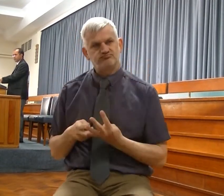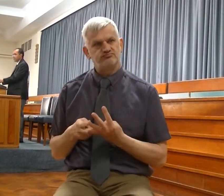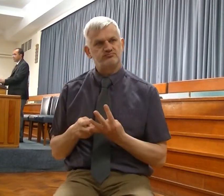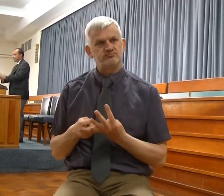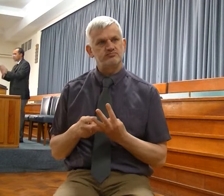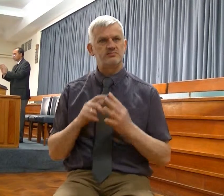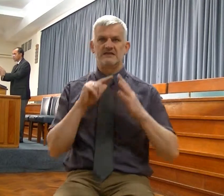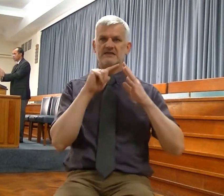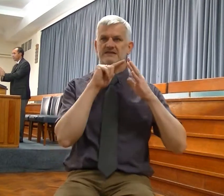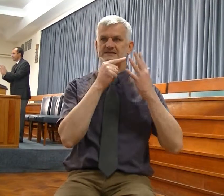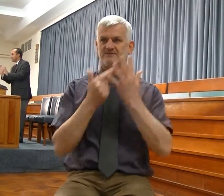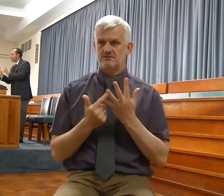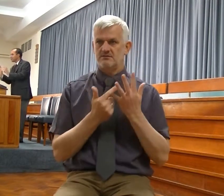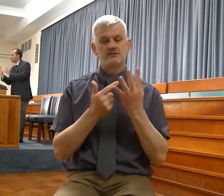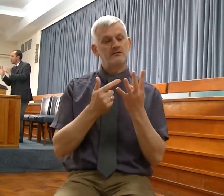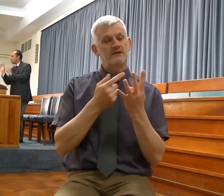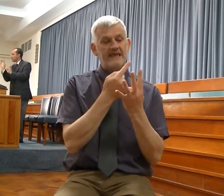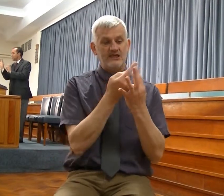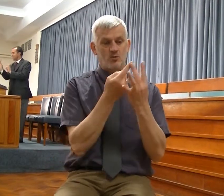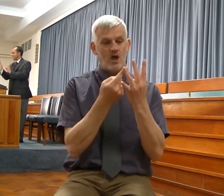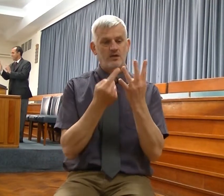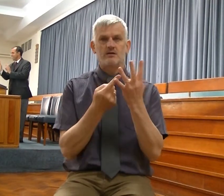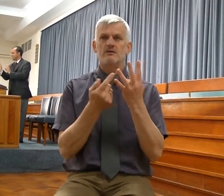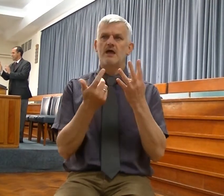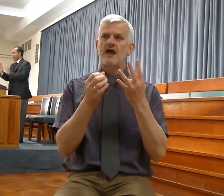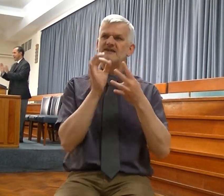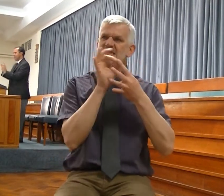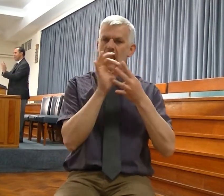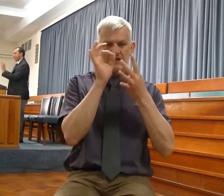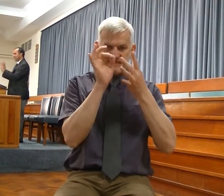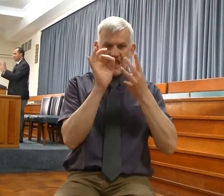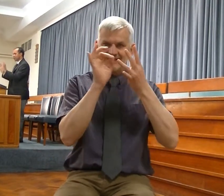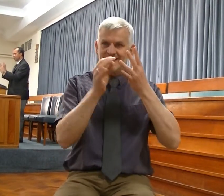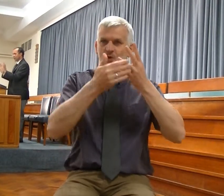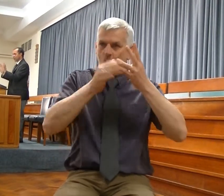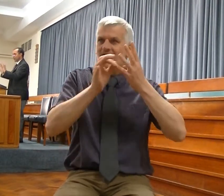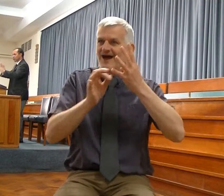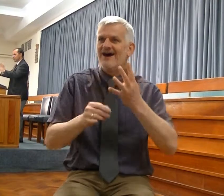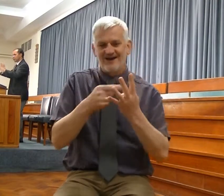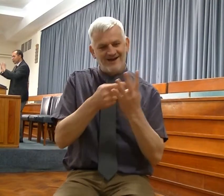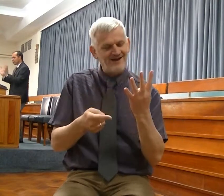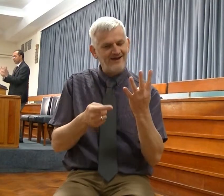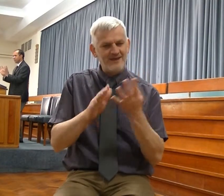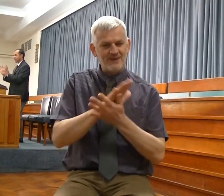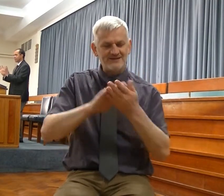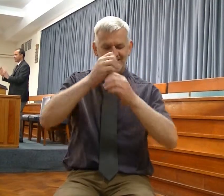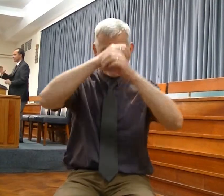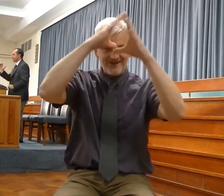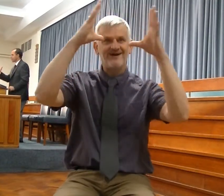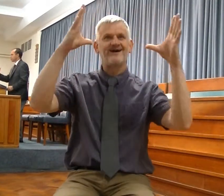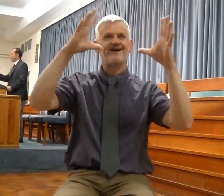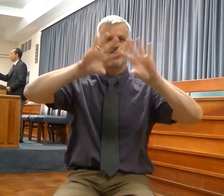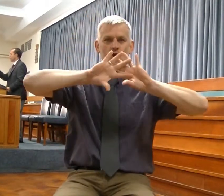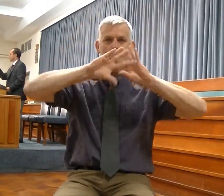the cross of Calvary. Each gospel gives you more details and make the story so